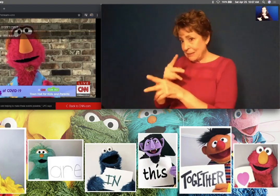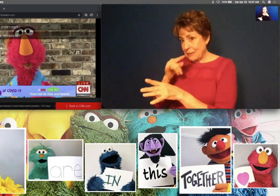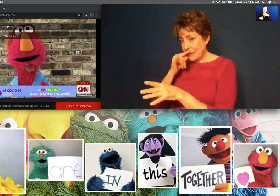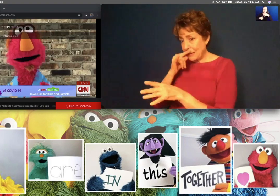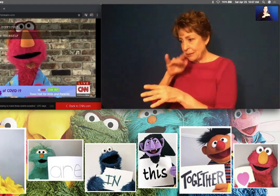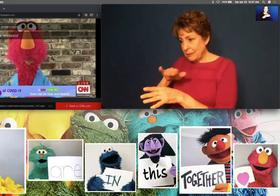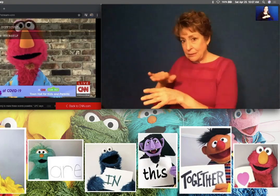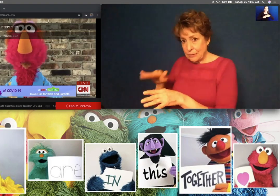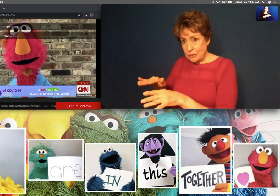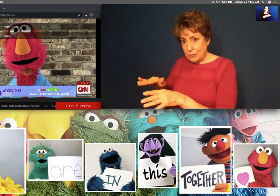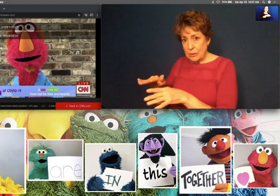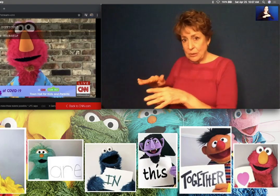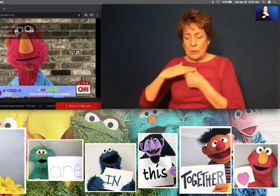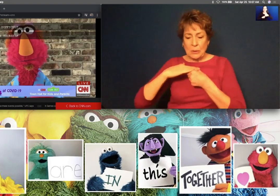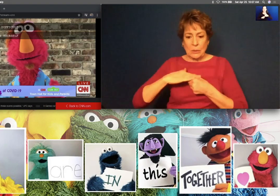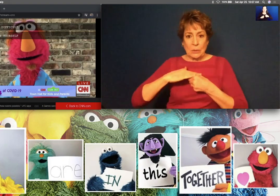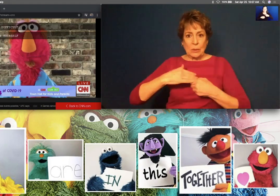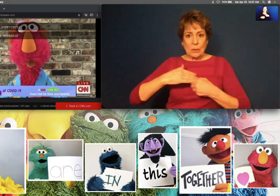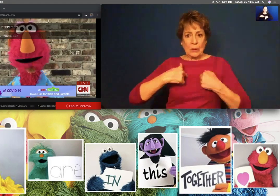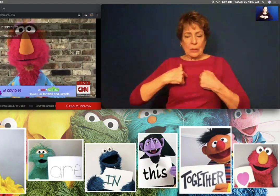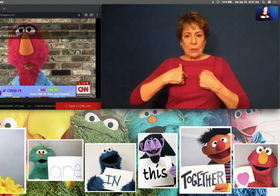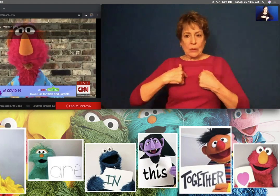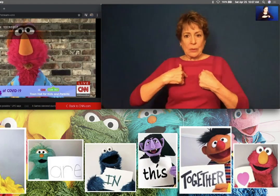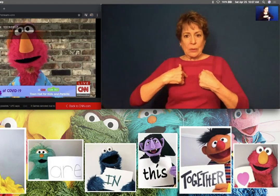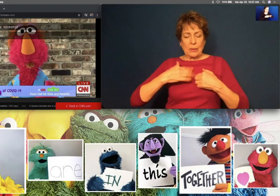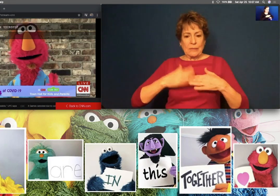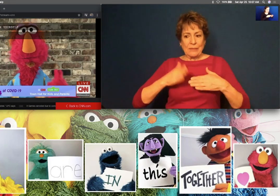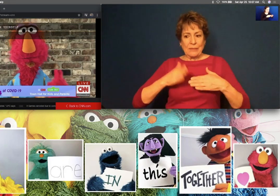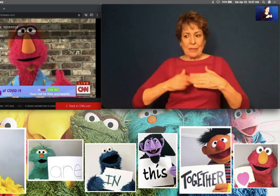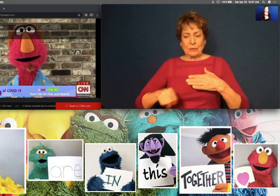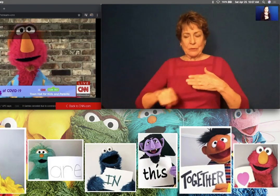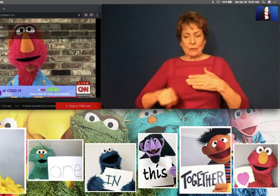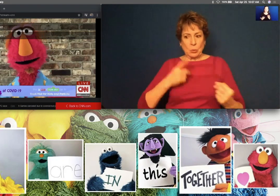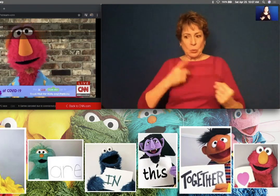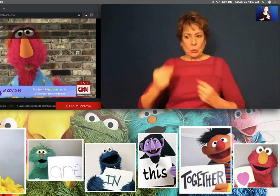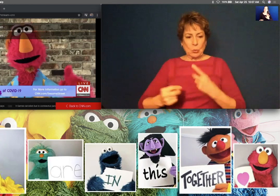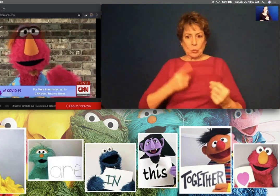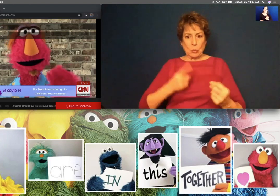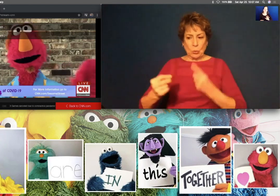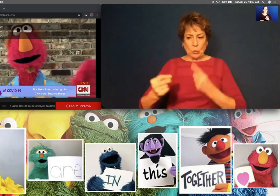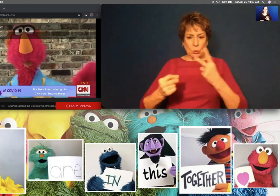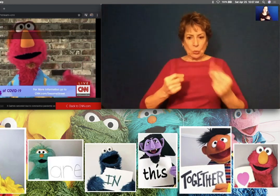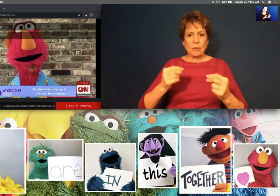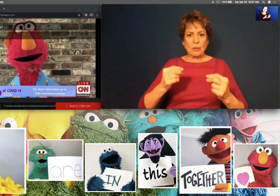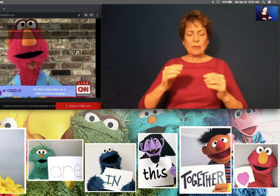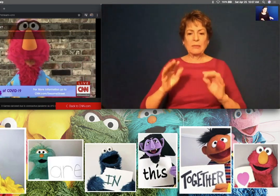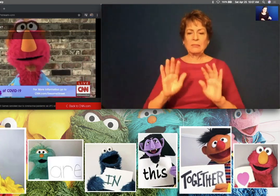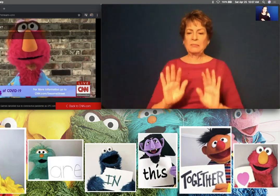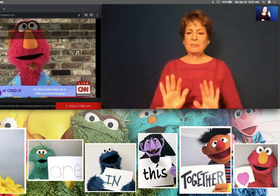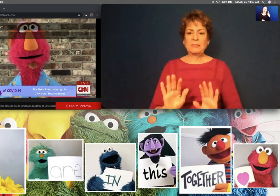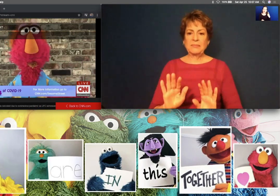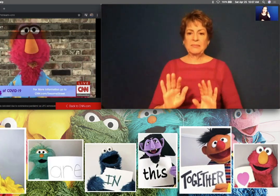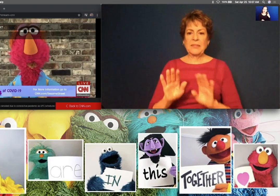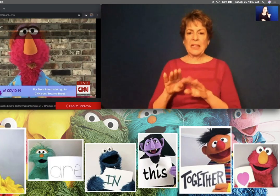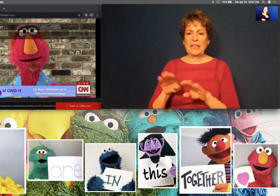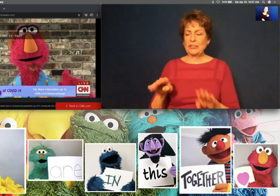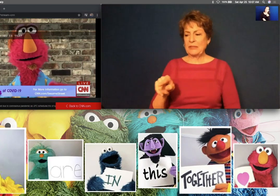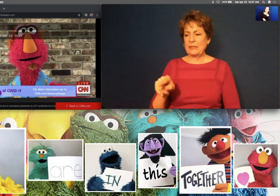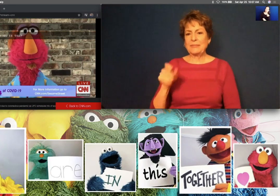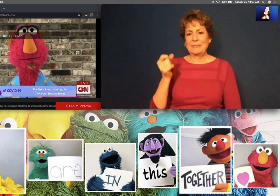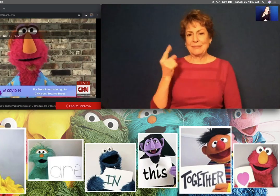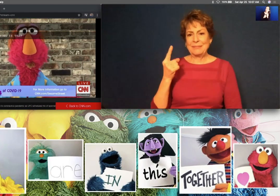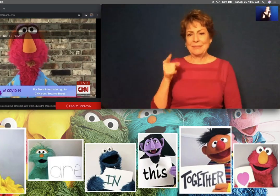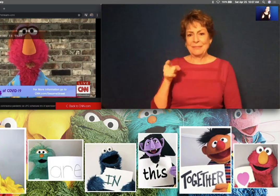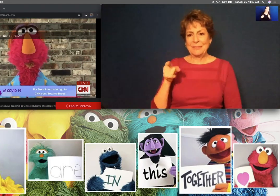get everything done. Children are resilient, just like you. The most important thing is that